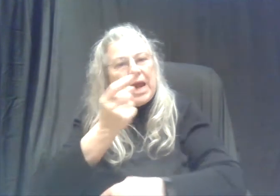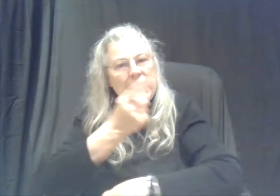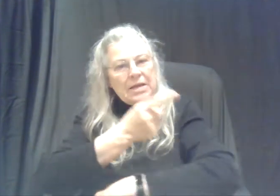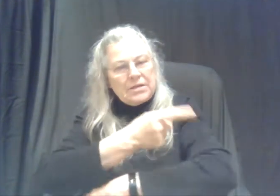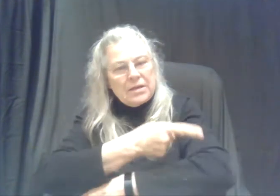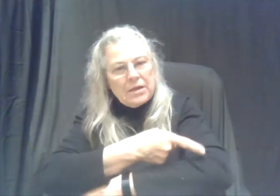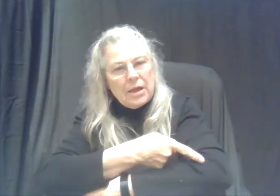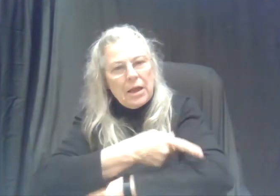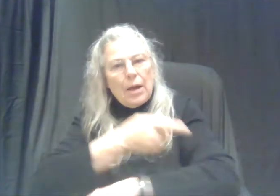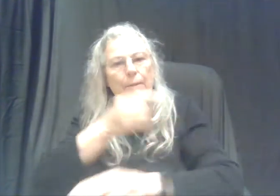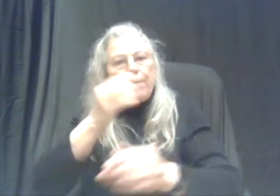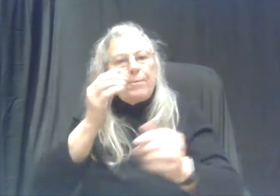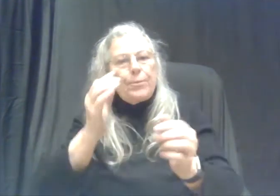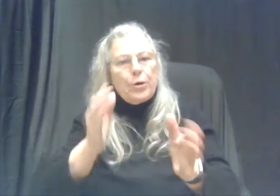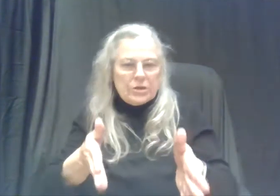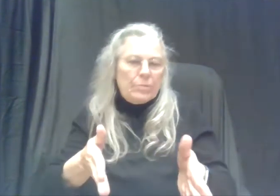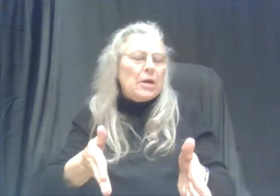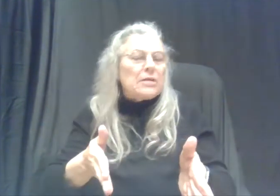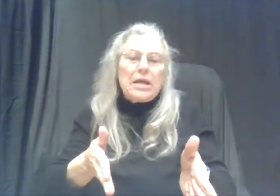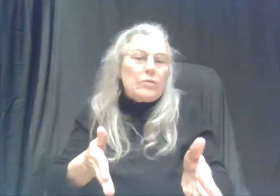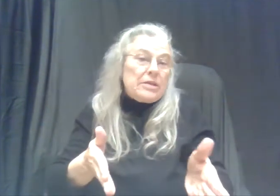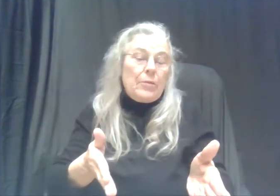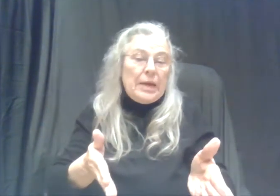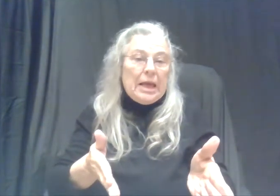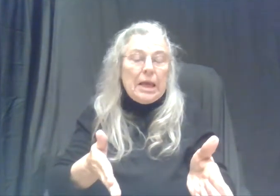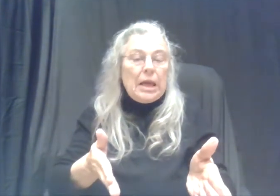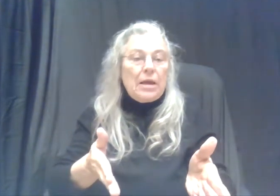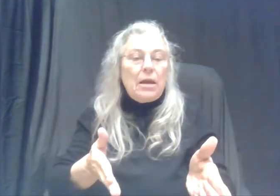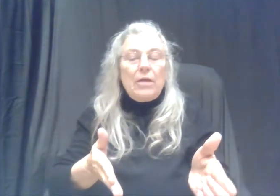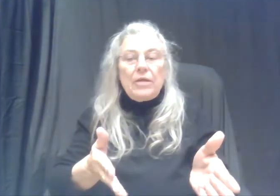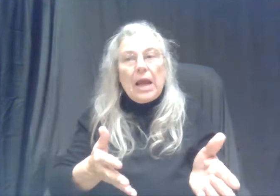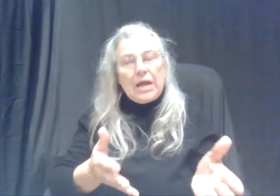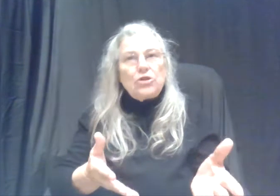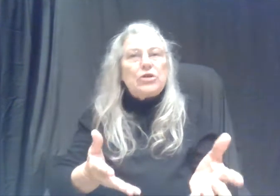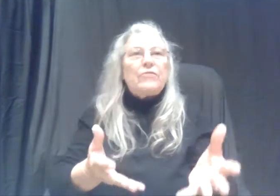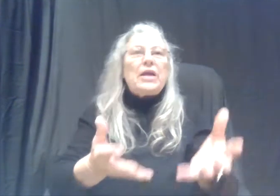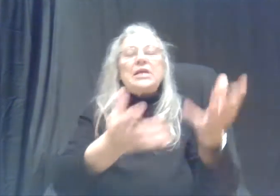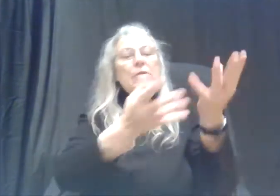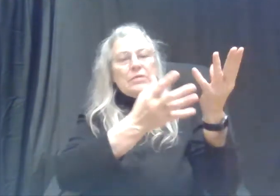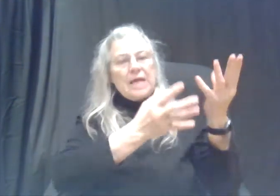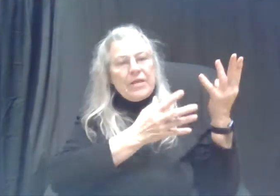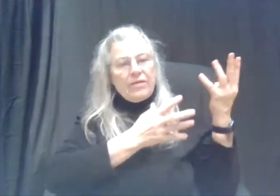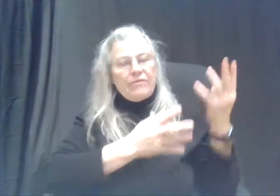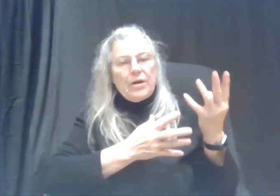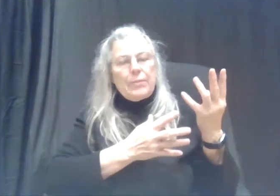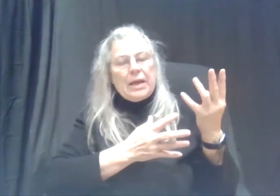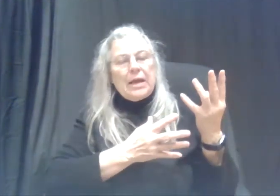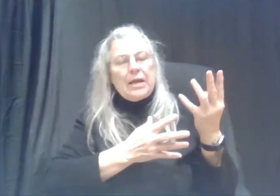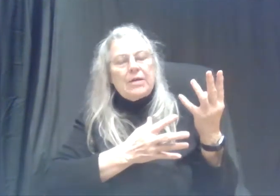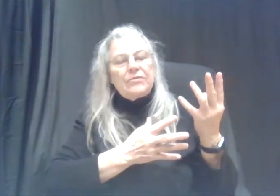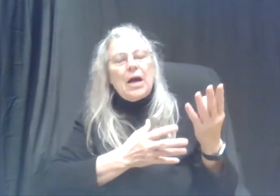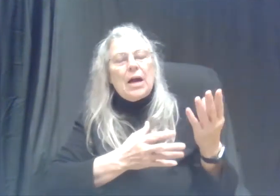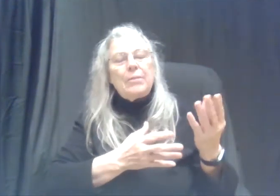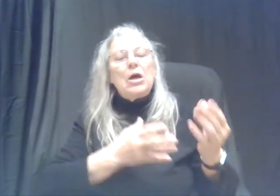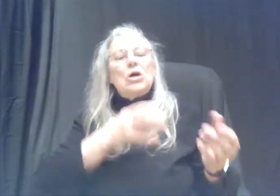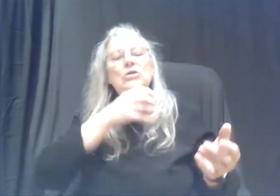days person, because he was in the beginning, the Ancient of Days, he was at the very beginning of time, so it